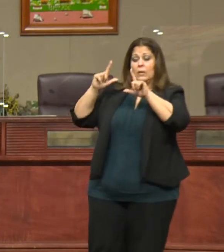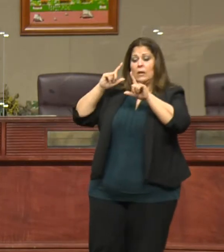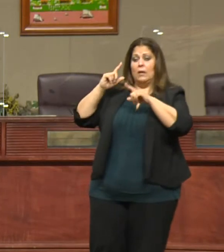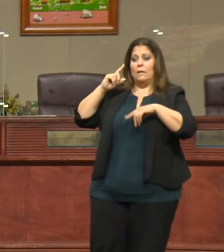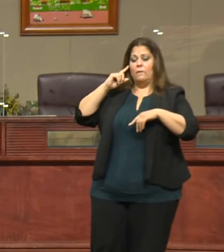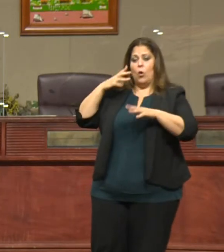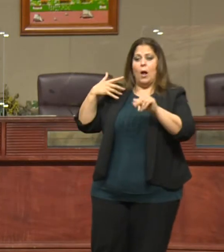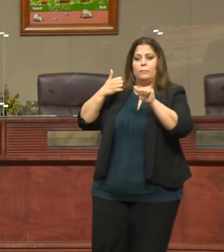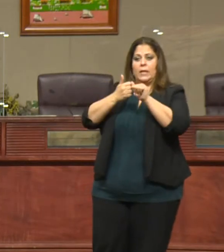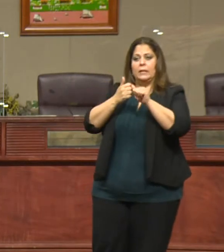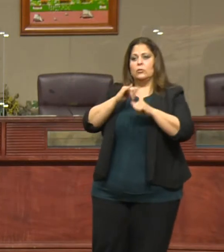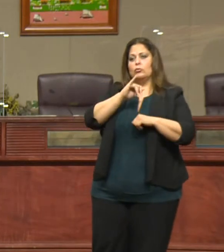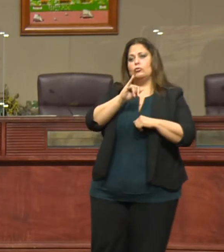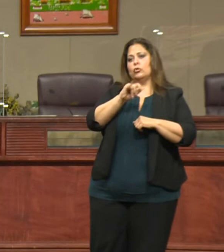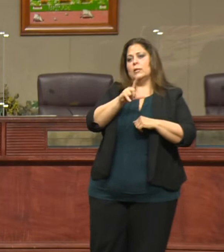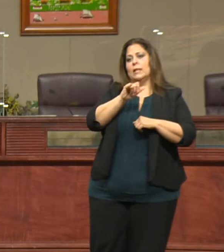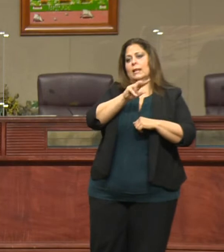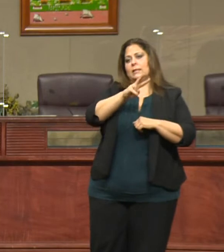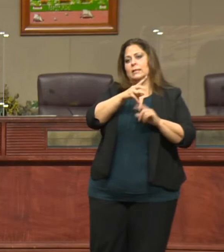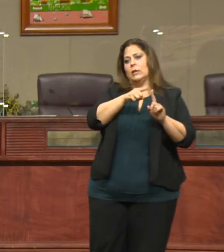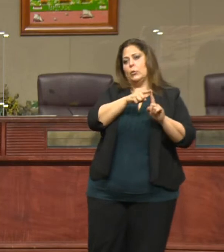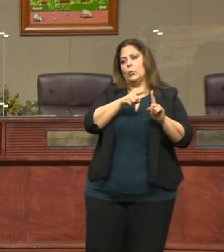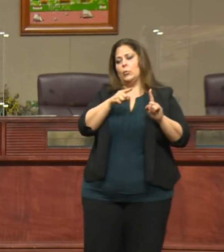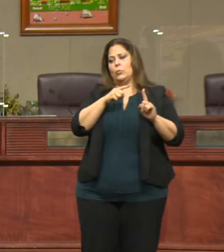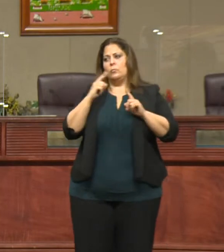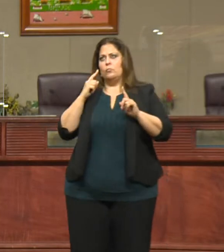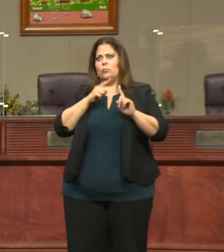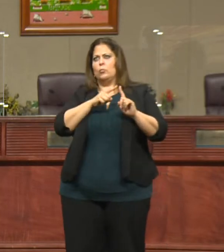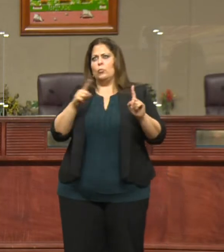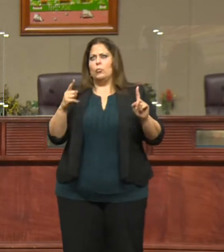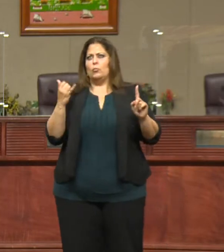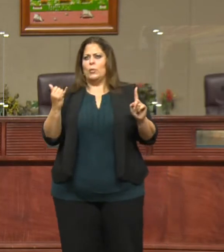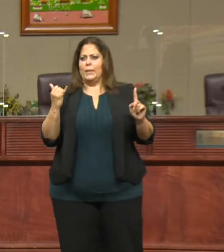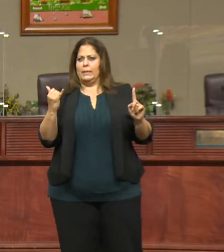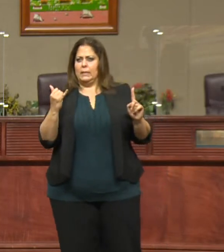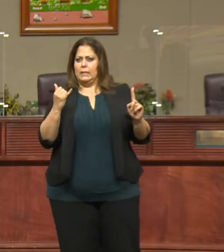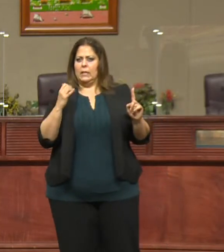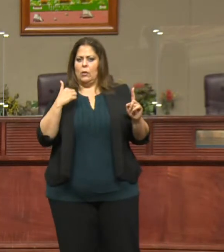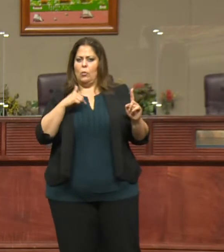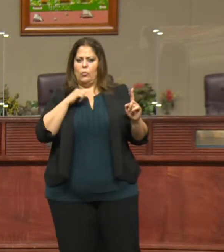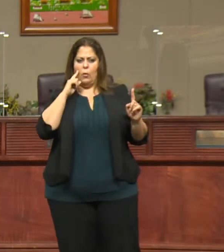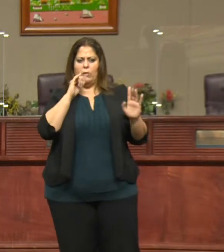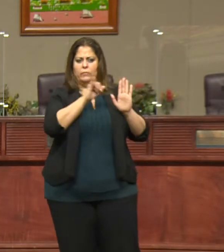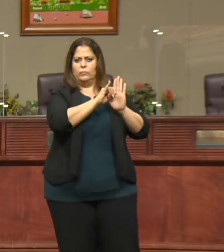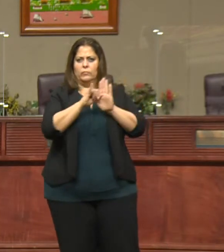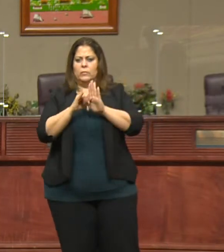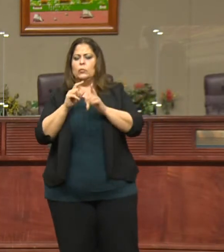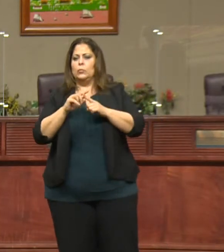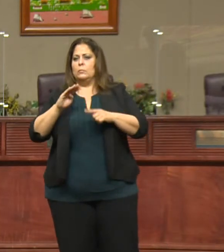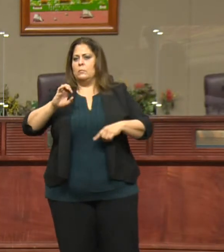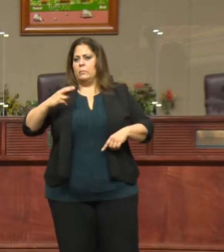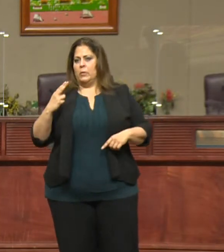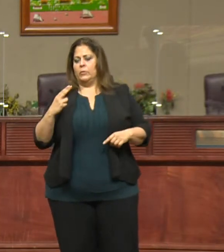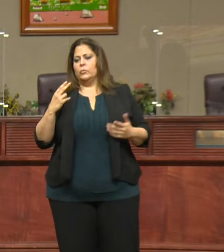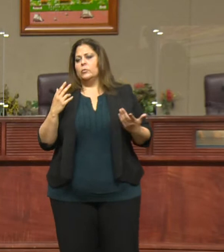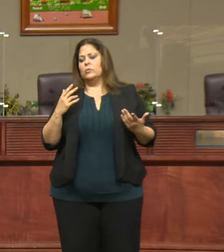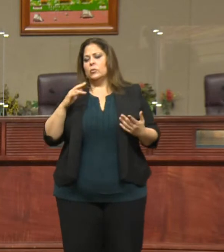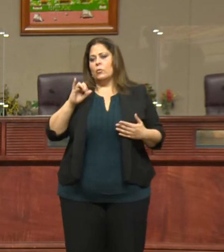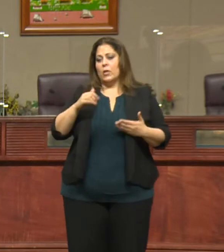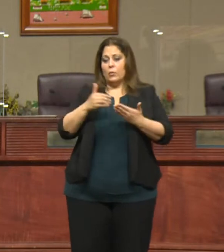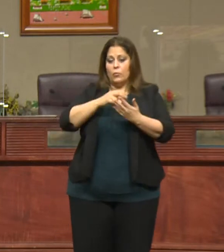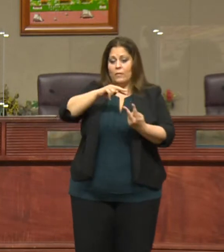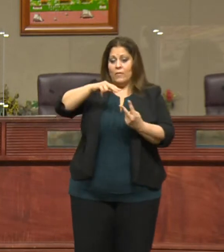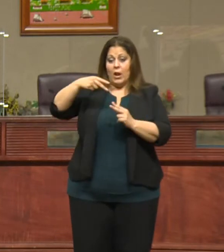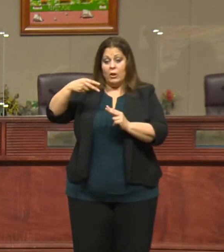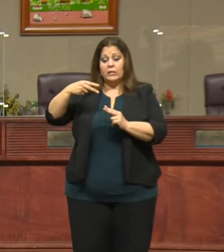from July 2nd through recently through this end of this month, through the end of March. And so the variants had